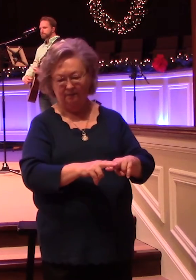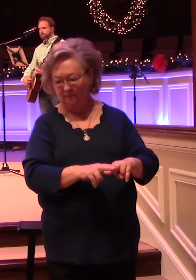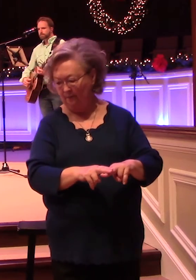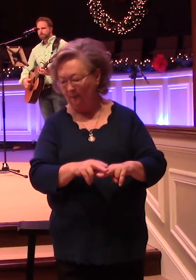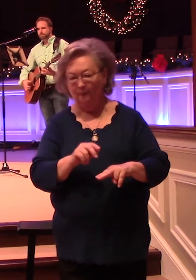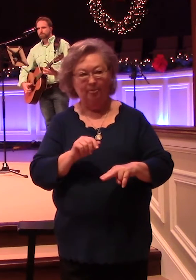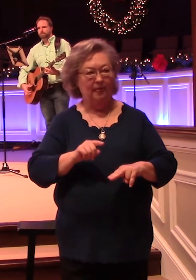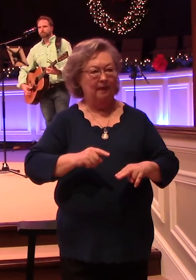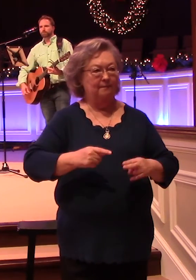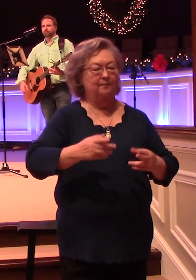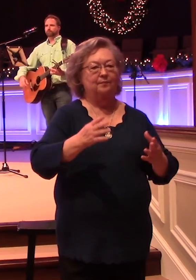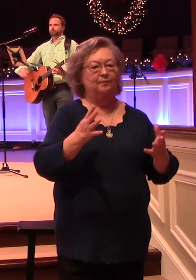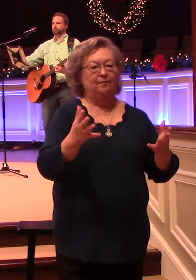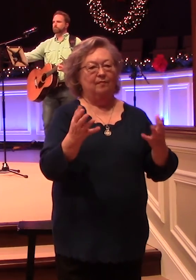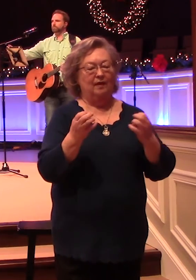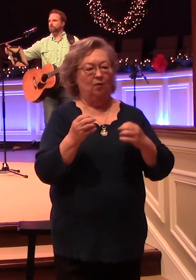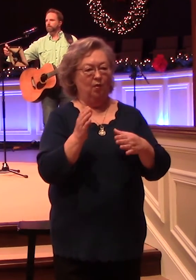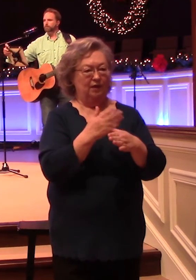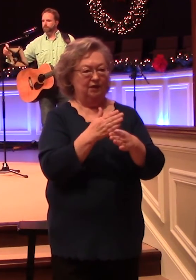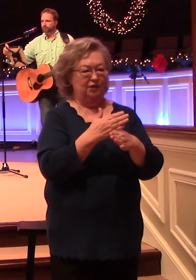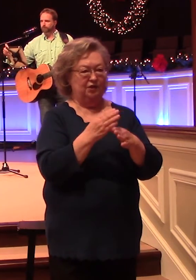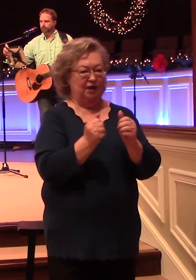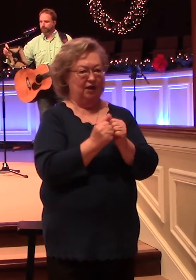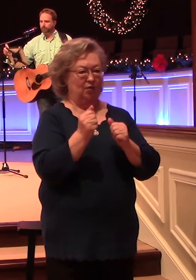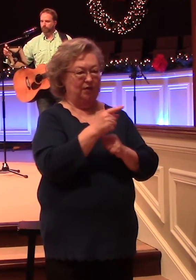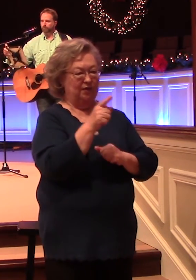on any of this.